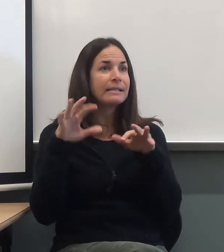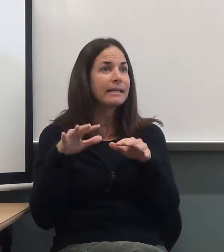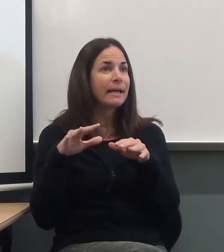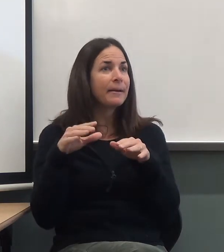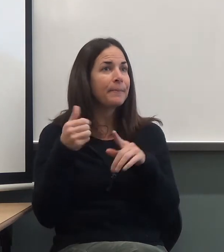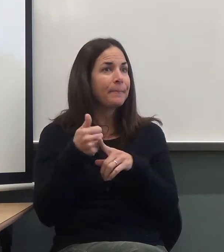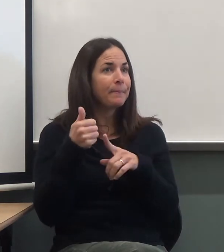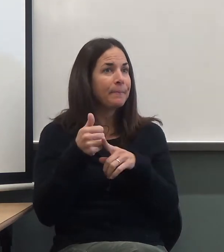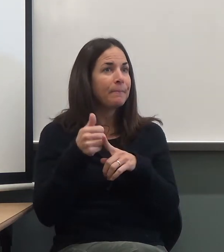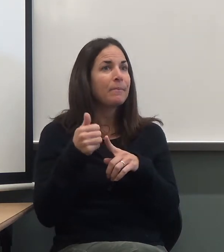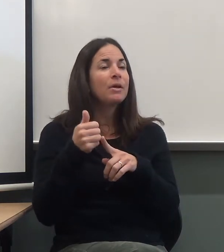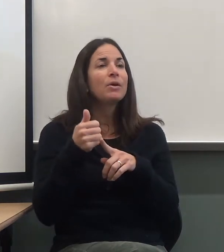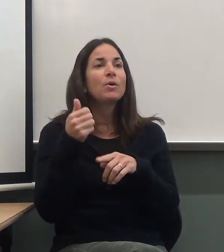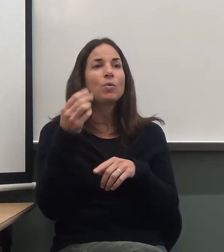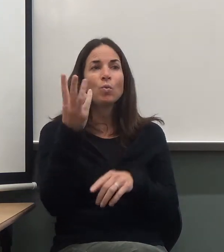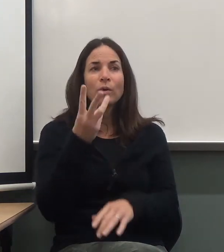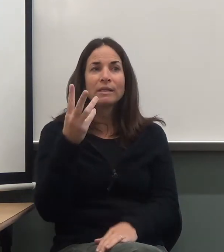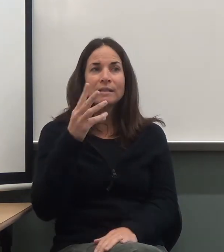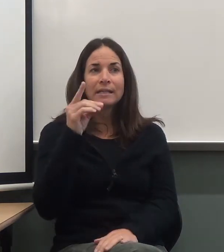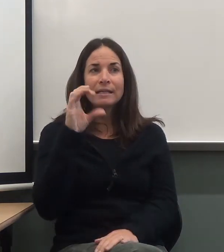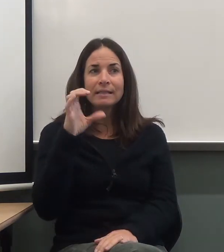Wednesday, the 17th.